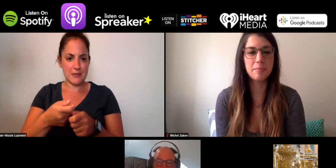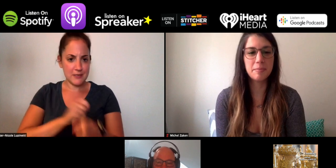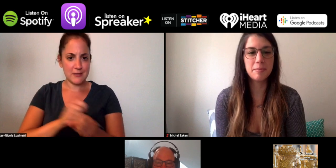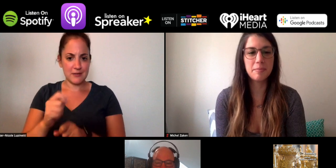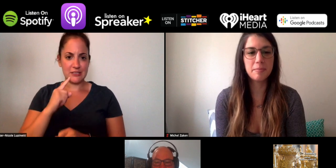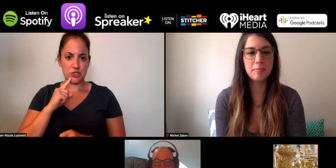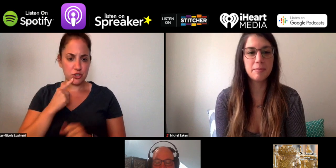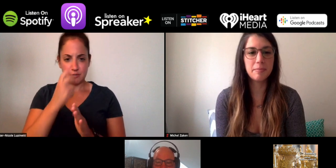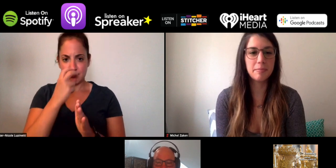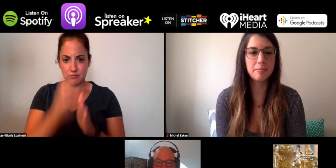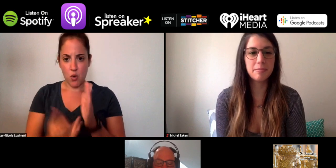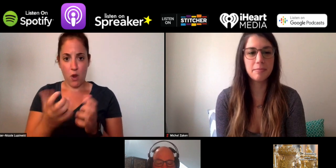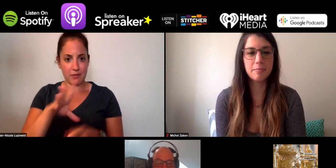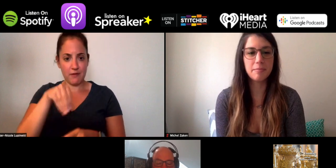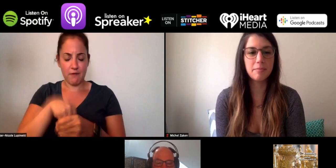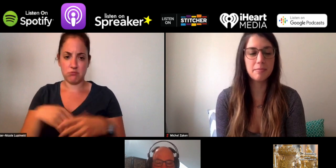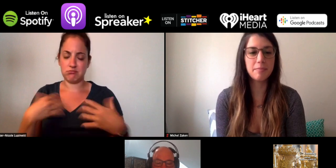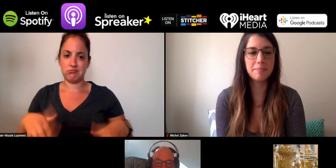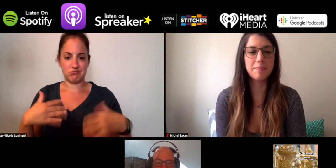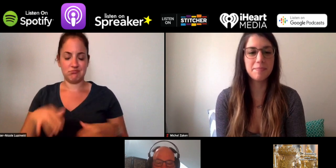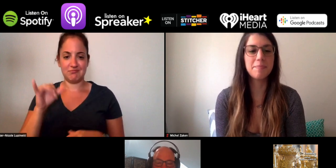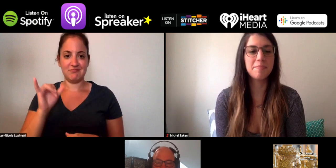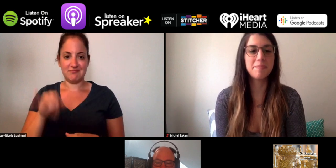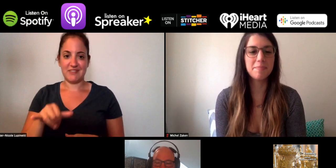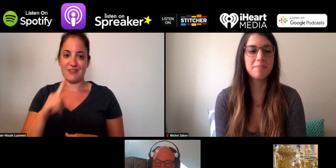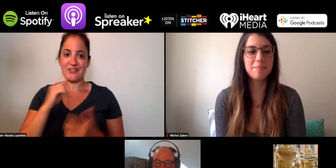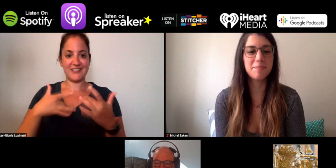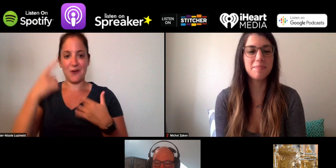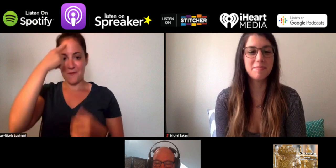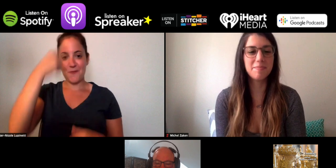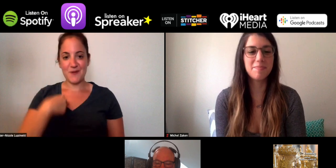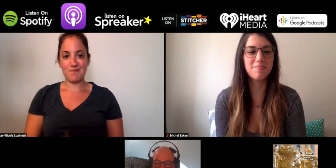around wanting to participate has just been really exciting for me.